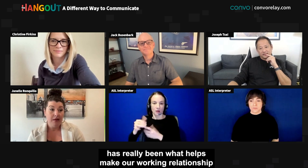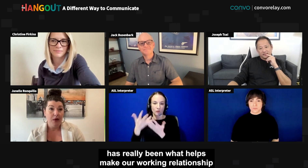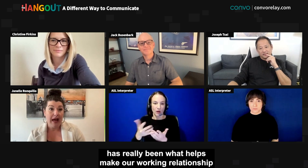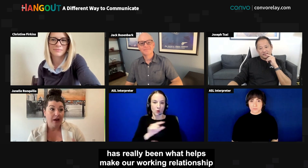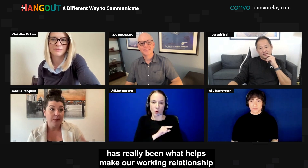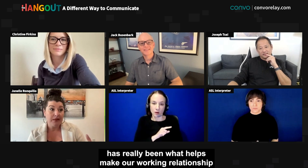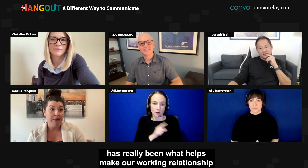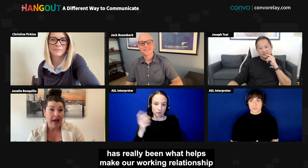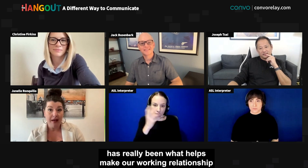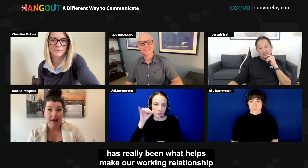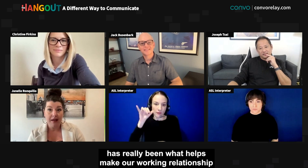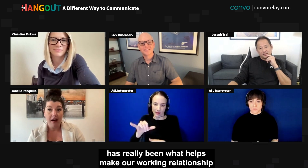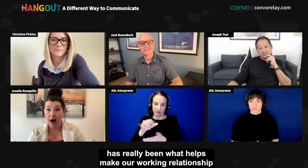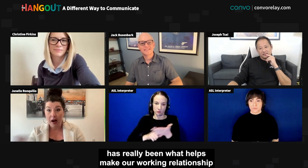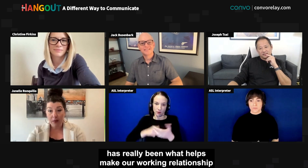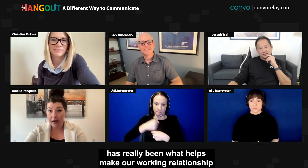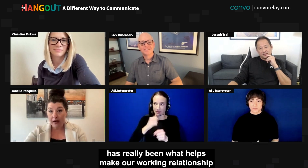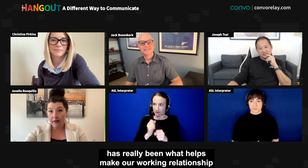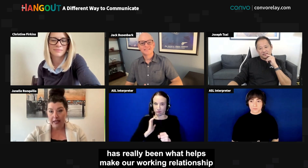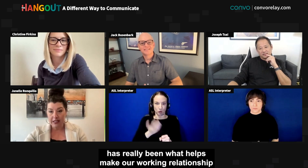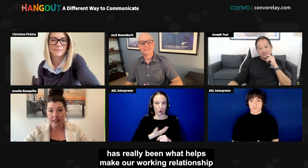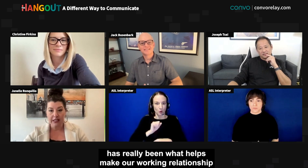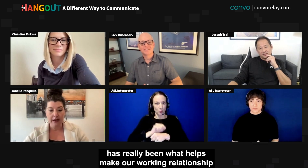what helps make our working relationship